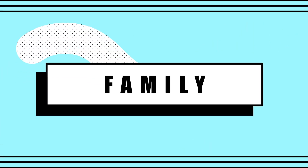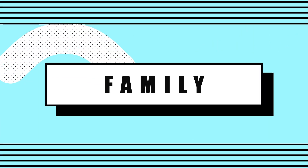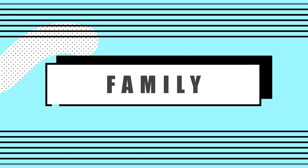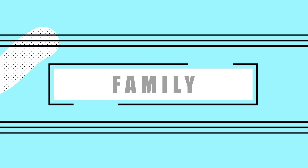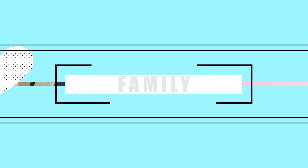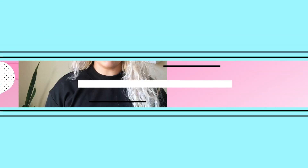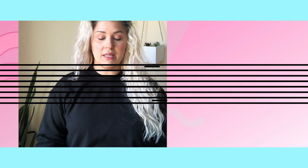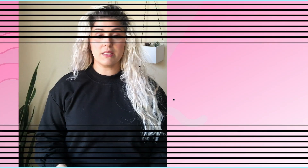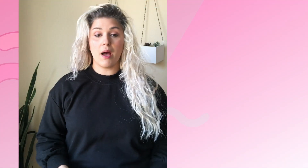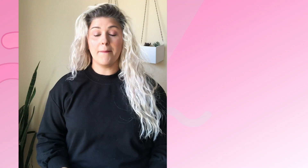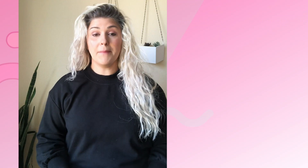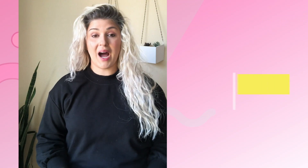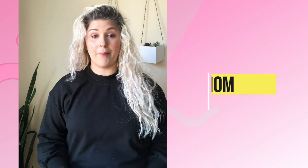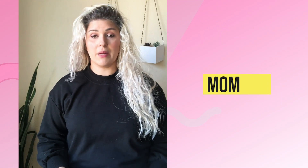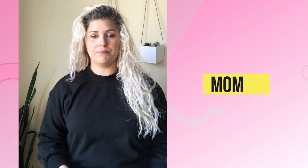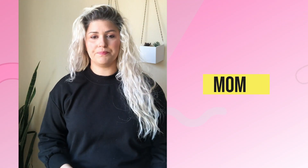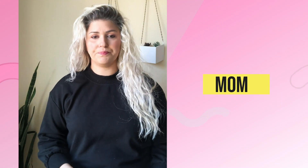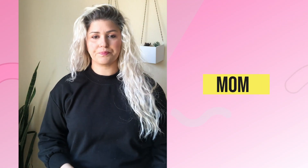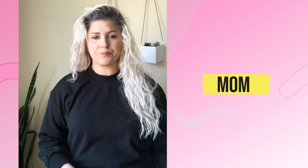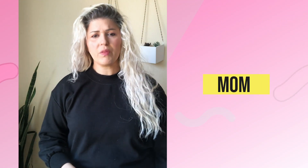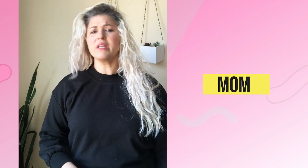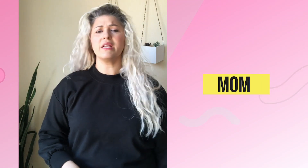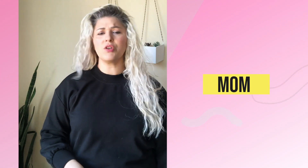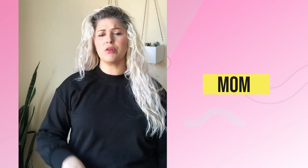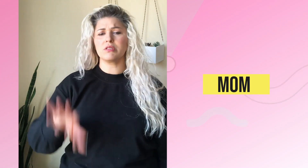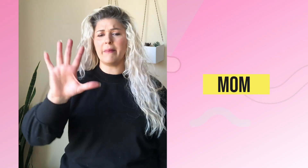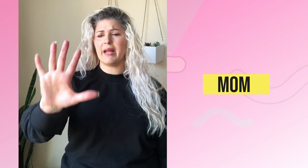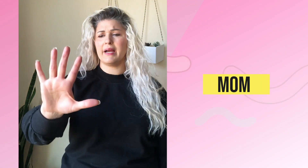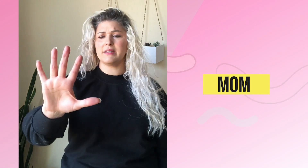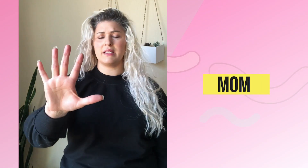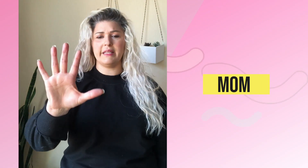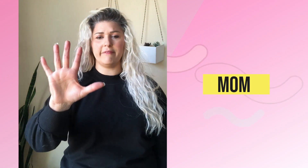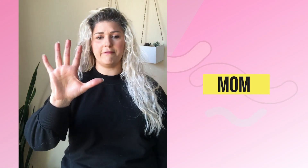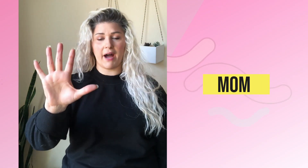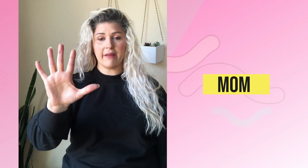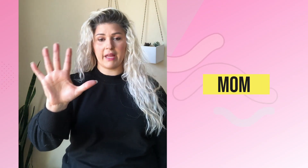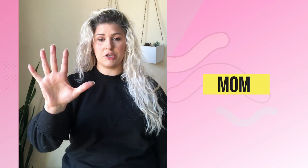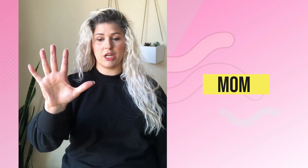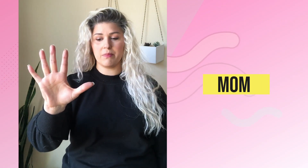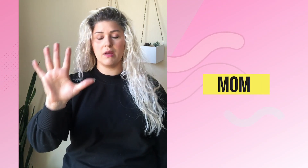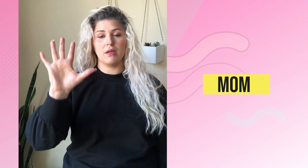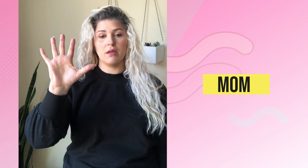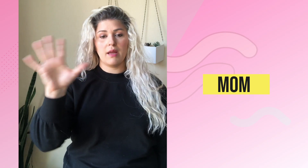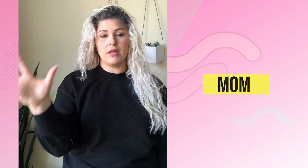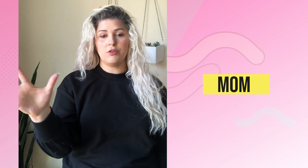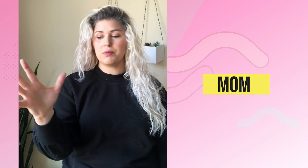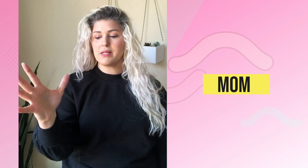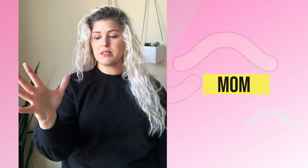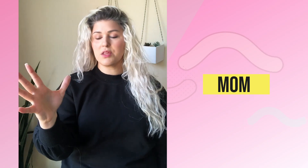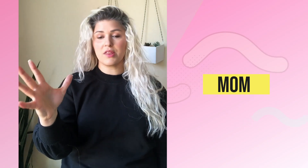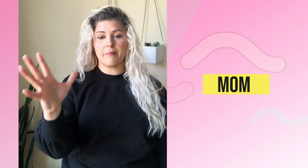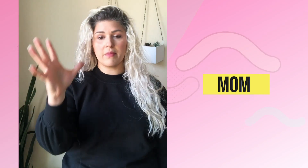All right, the first one is mom. Okay, so your dominant hand is in the 5 hand shape, and